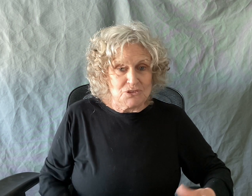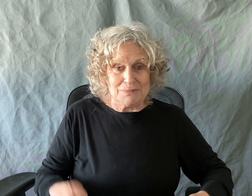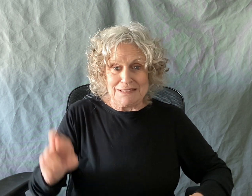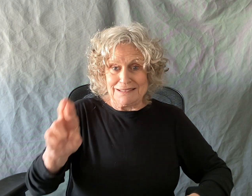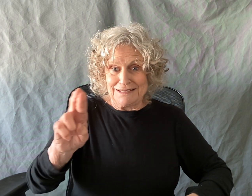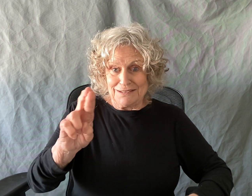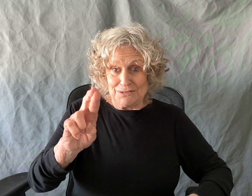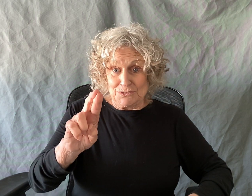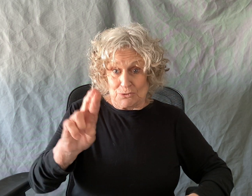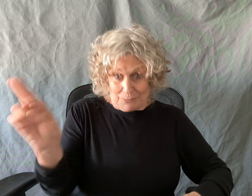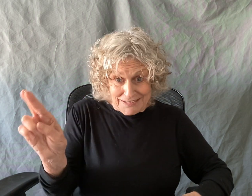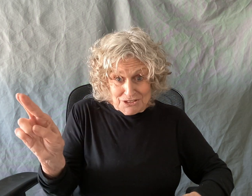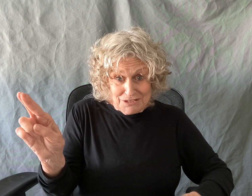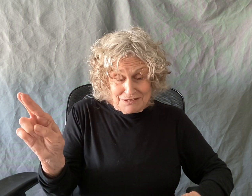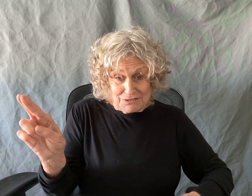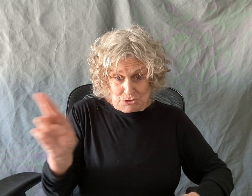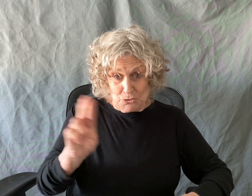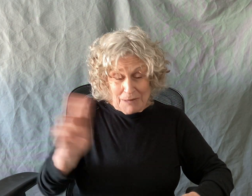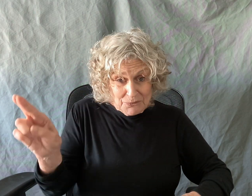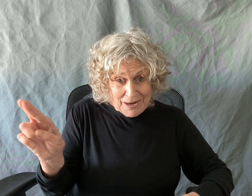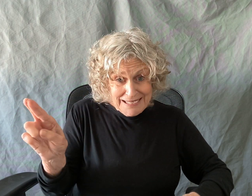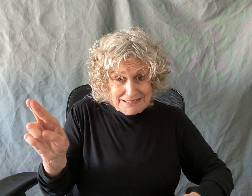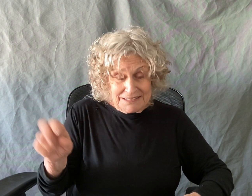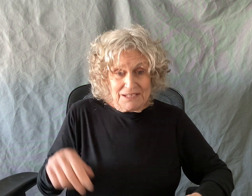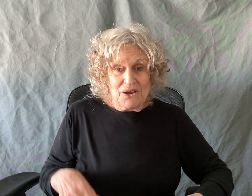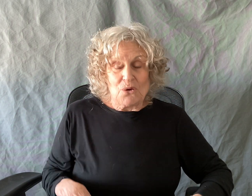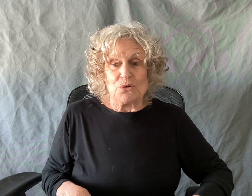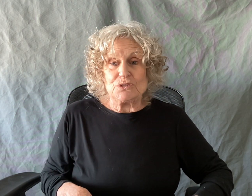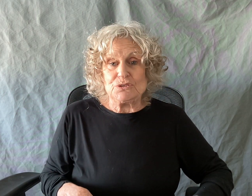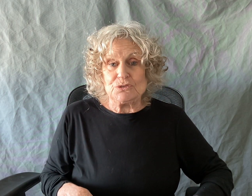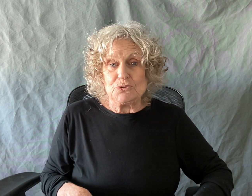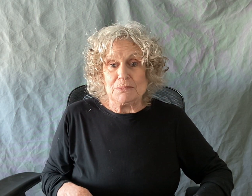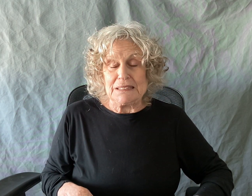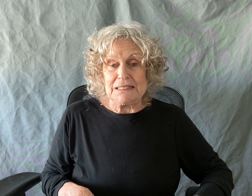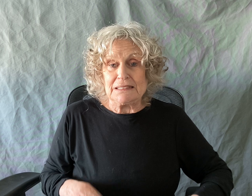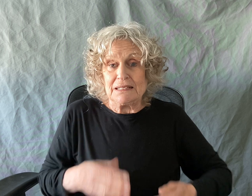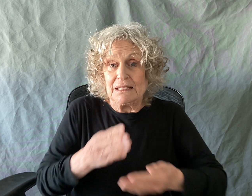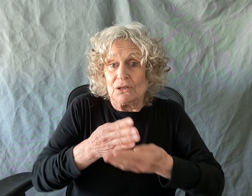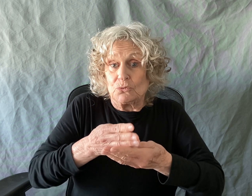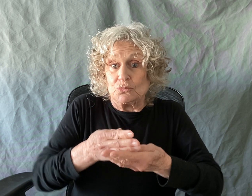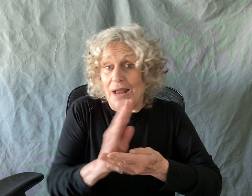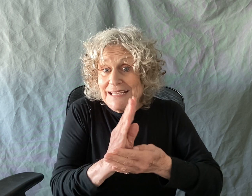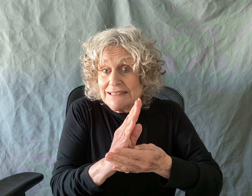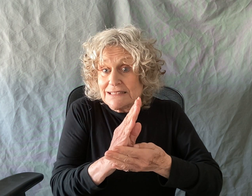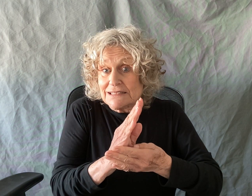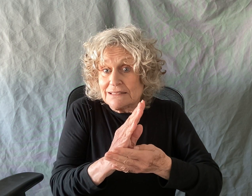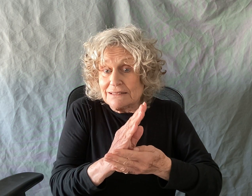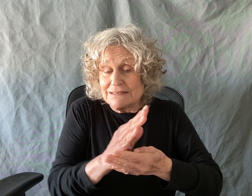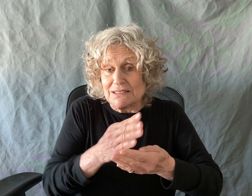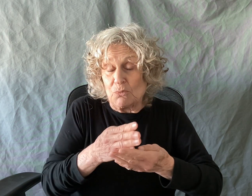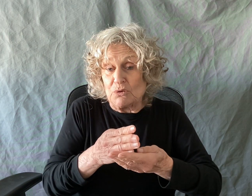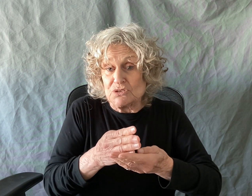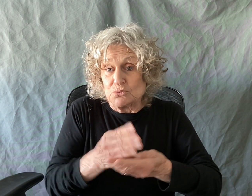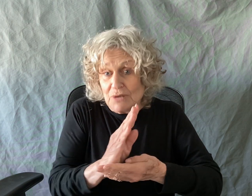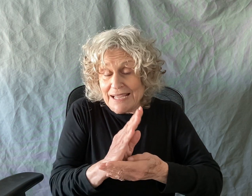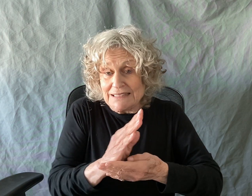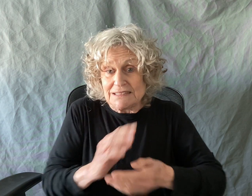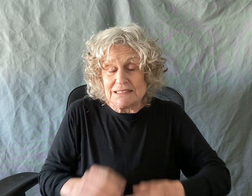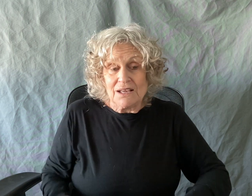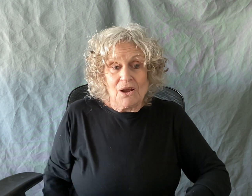mean direction to my right? Or do you mean rights? Someone's rights? Or